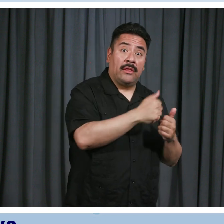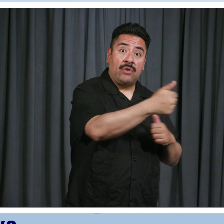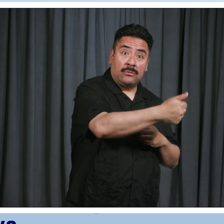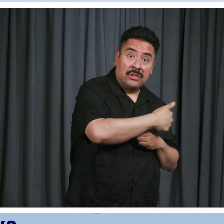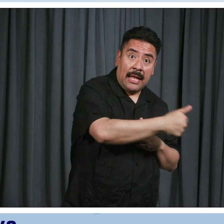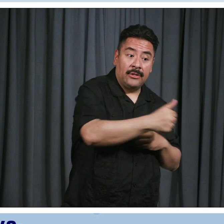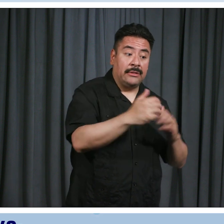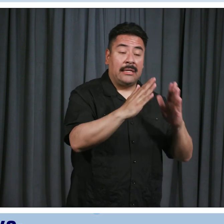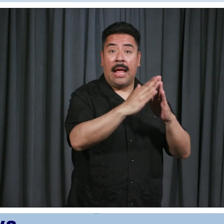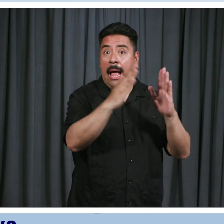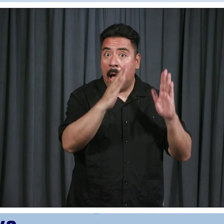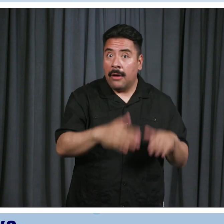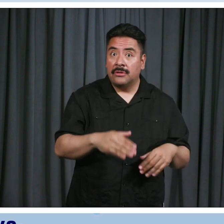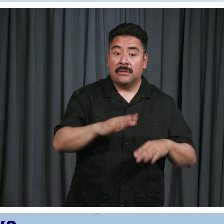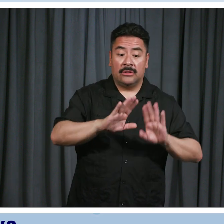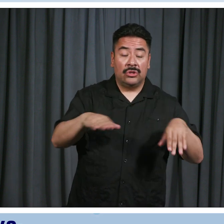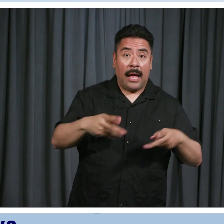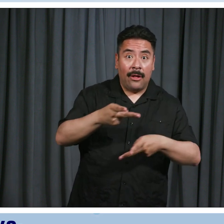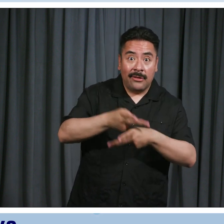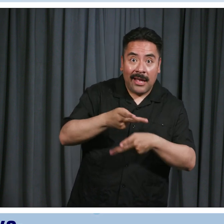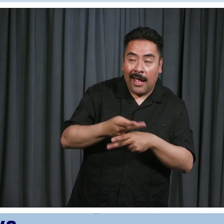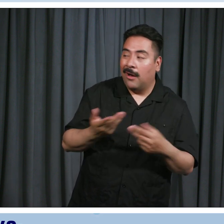housing, childcare,